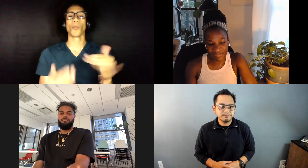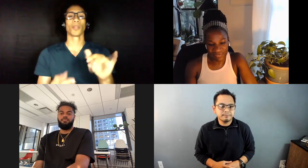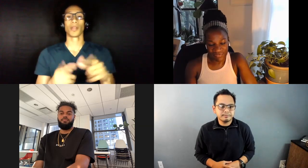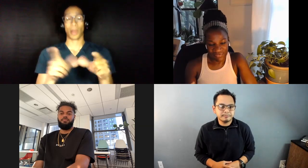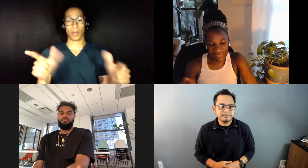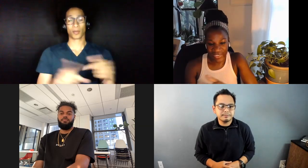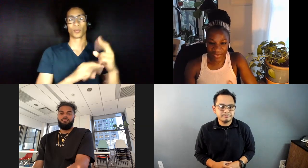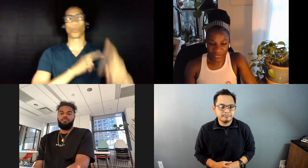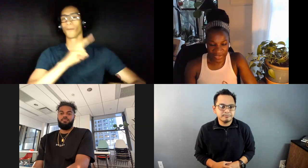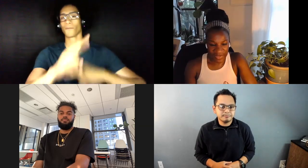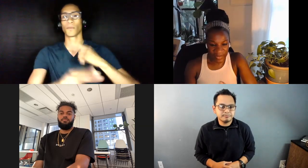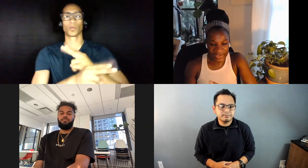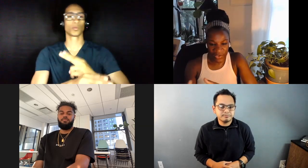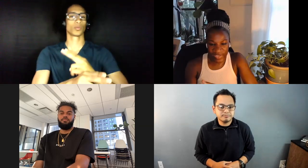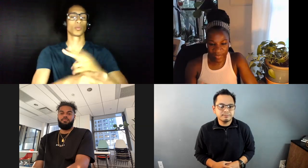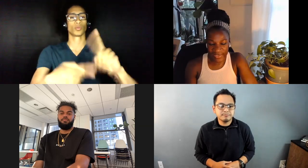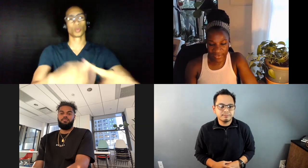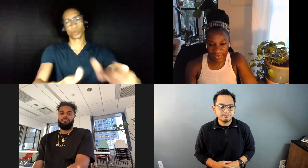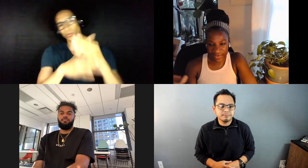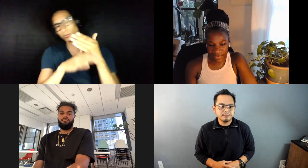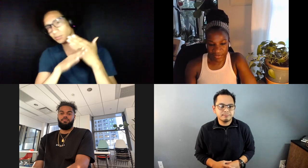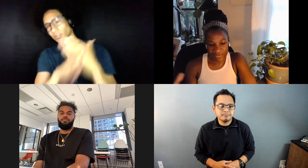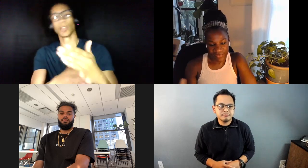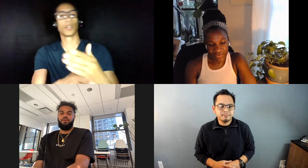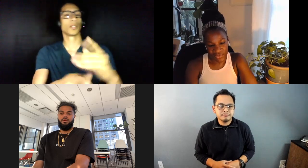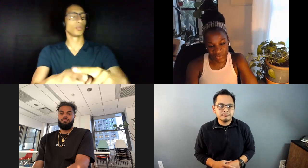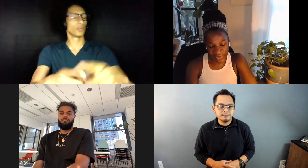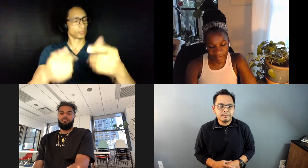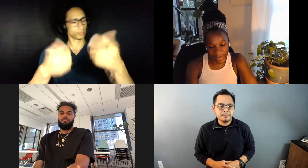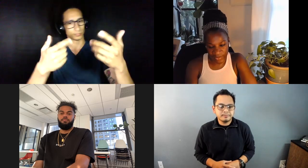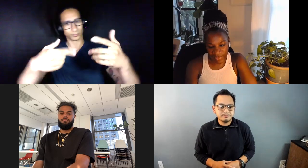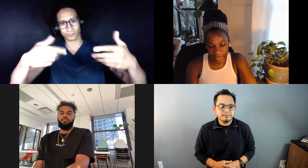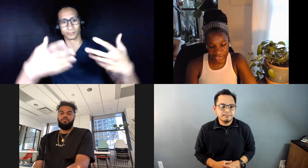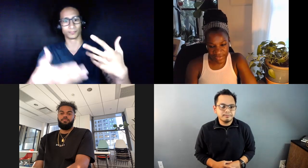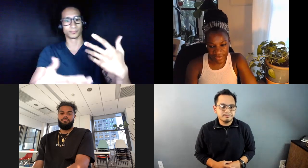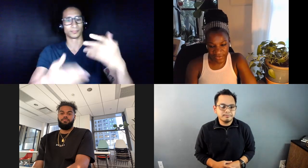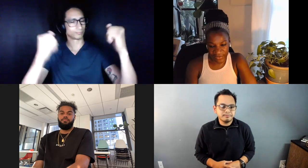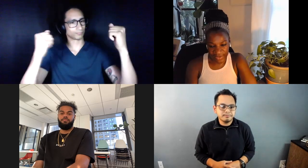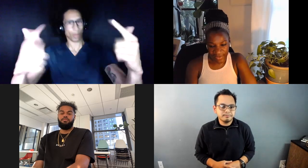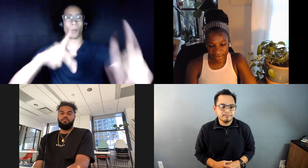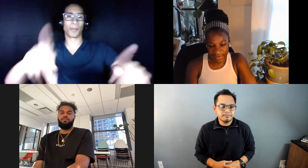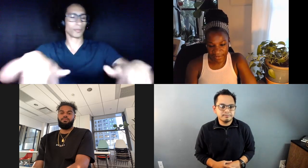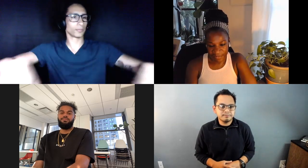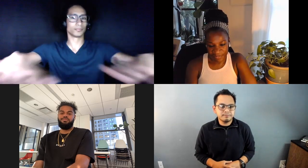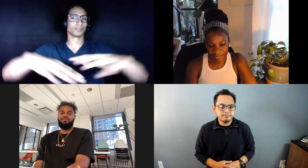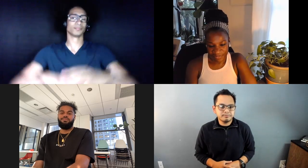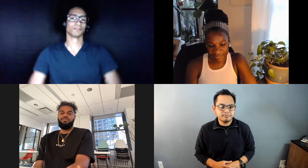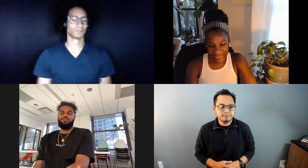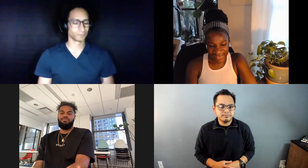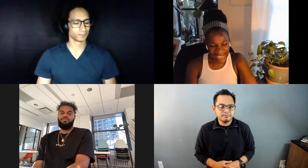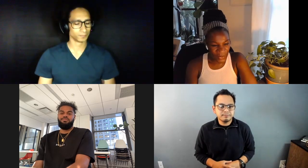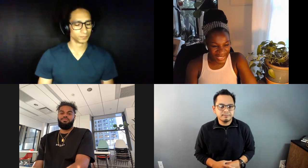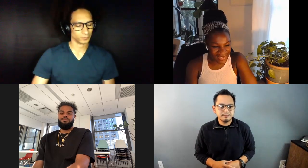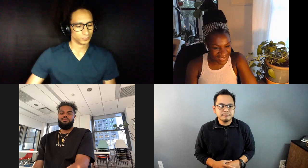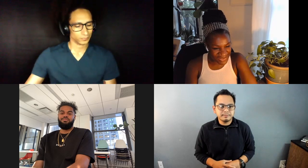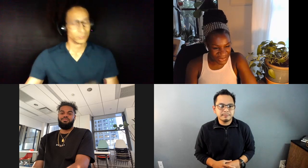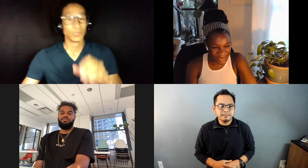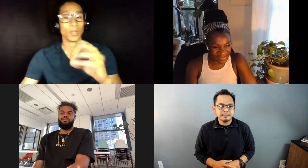Bollywood movies and cassettes because they would bootleg them and rent them to you because I was the only way to watch that stuff back